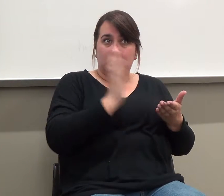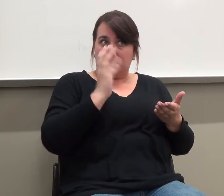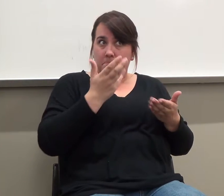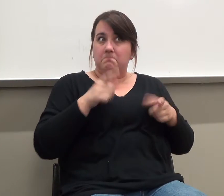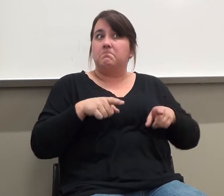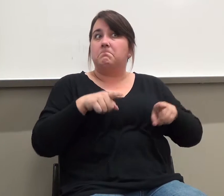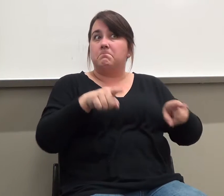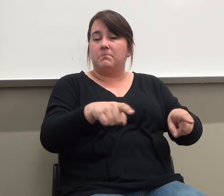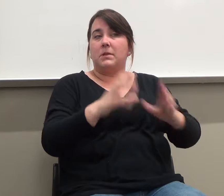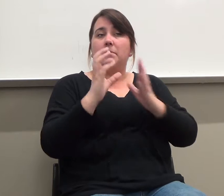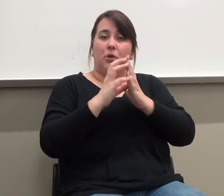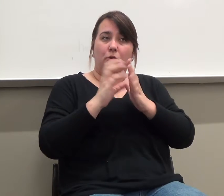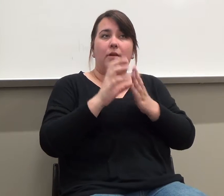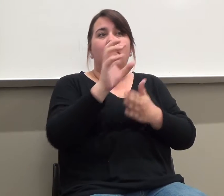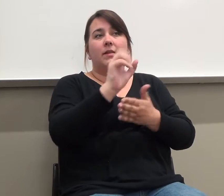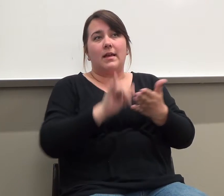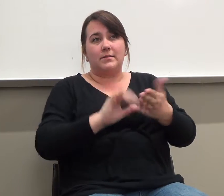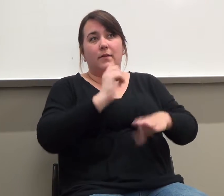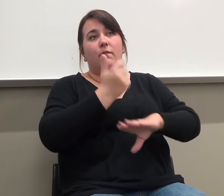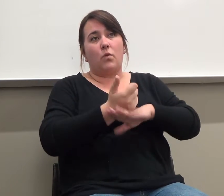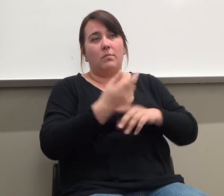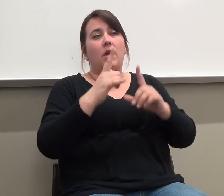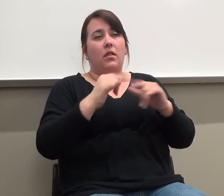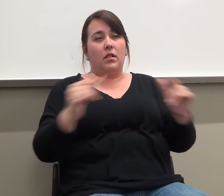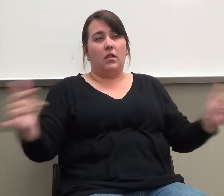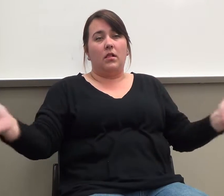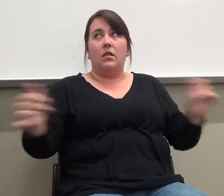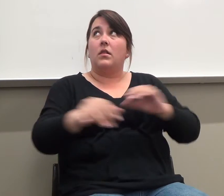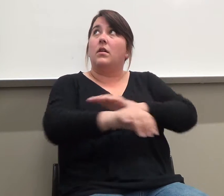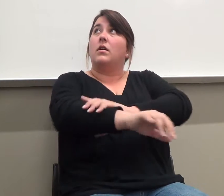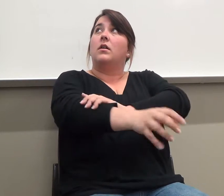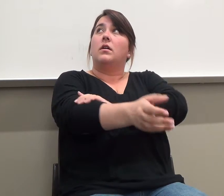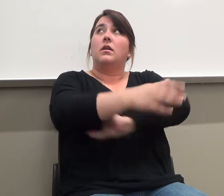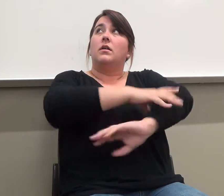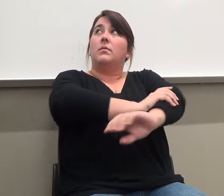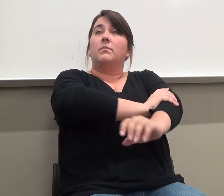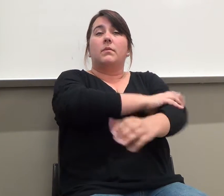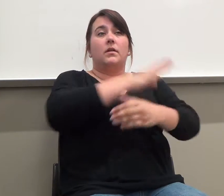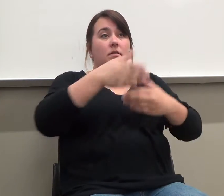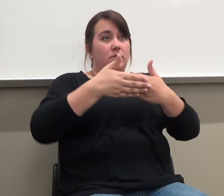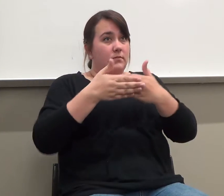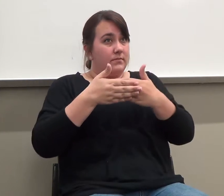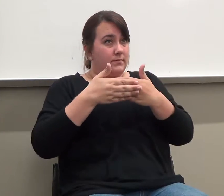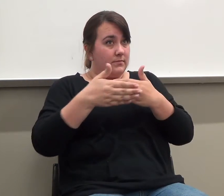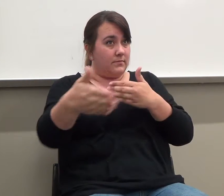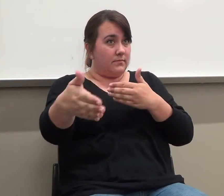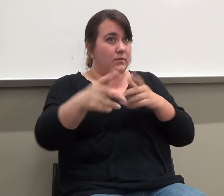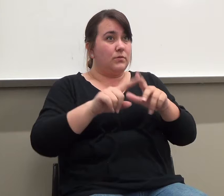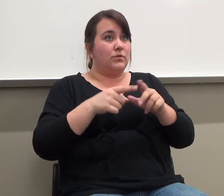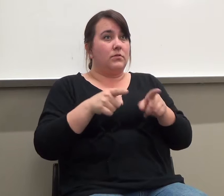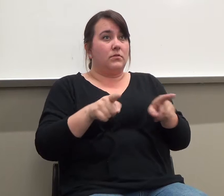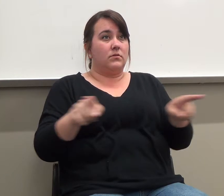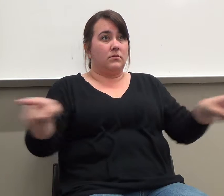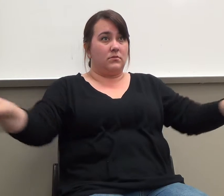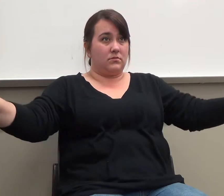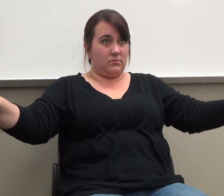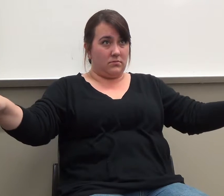paragraphs, essay format, and that kind of thing. But after this, it's going to diverge,